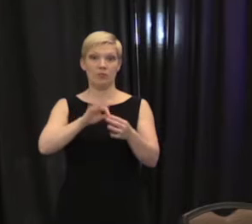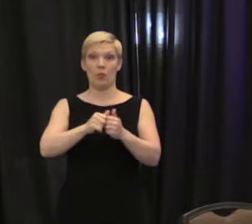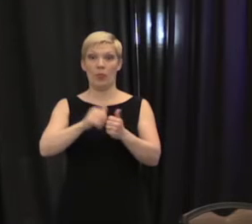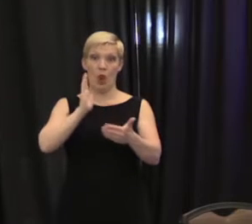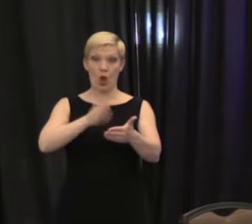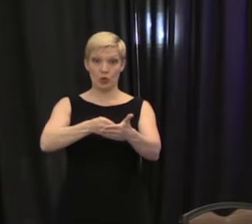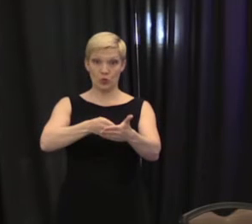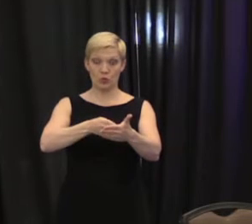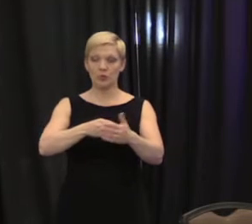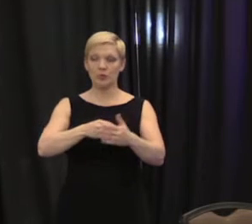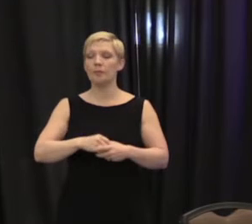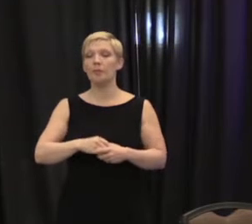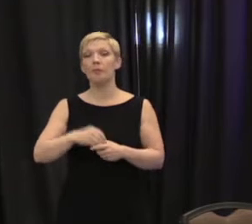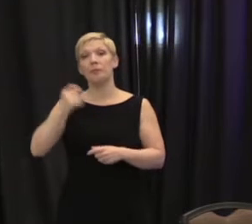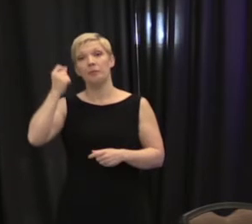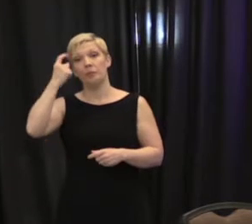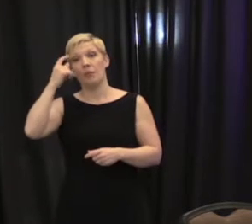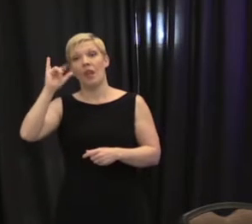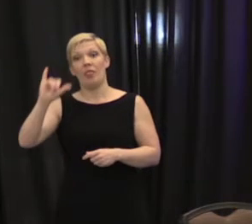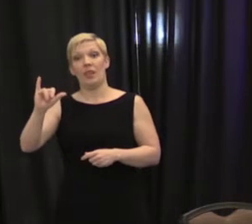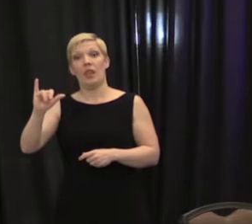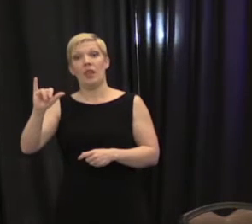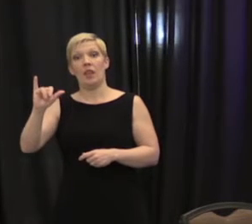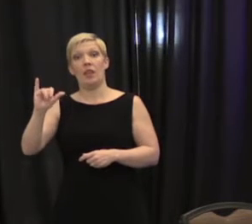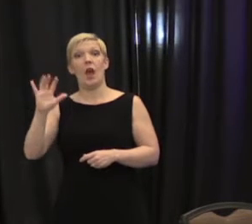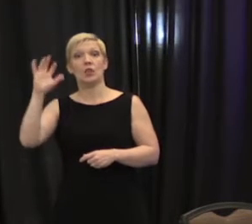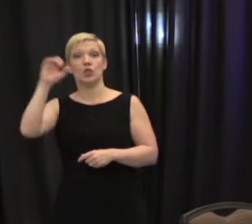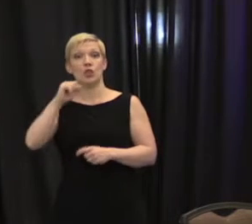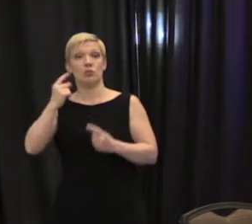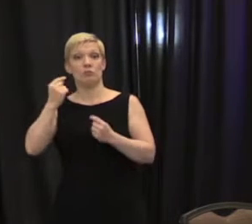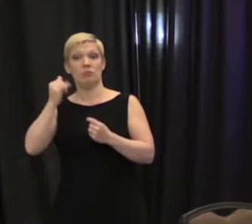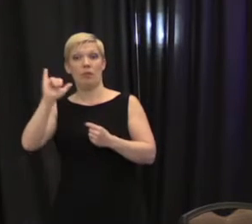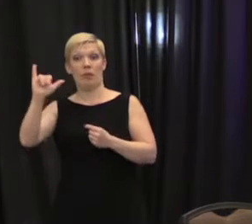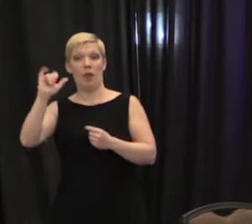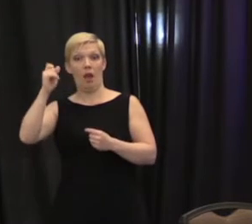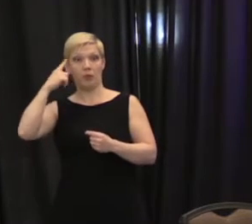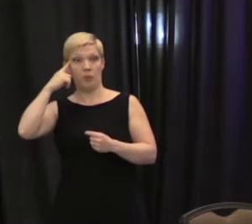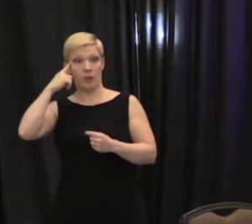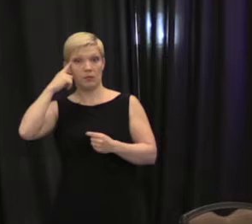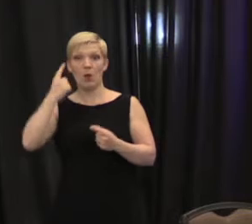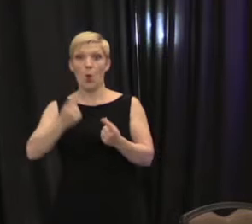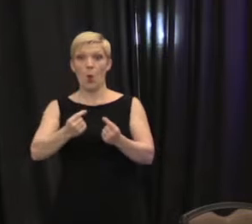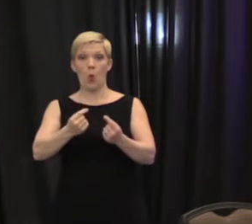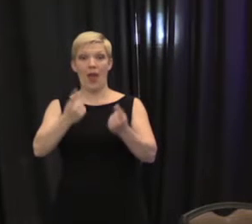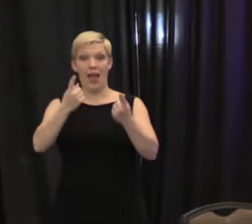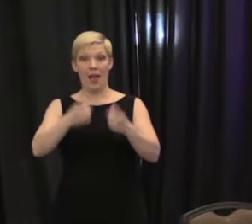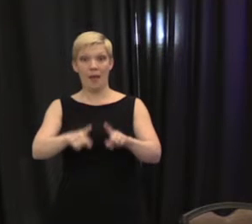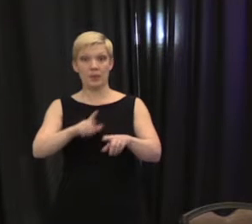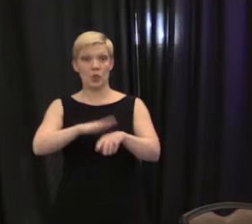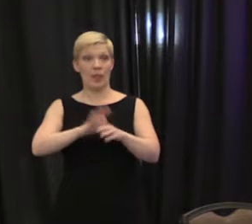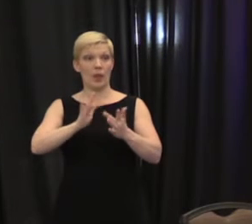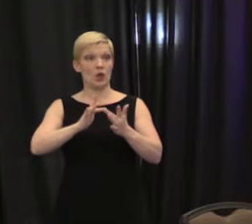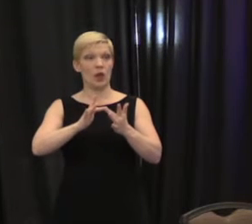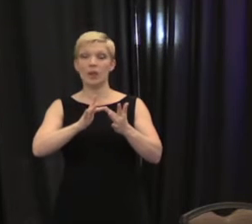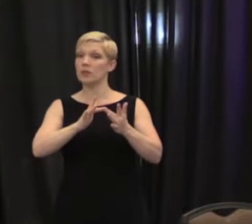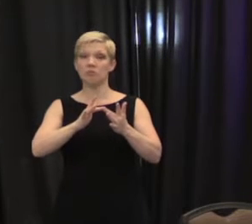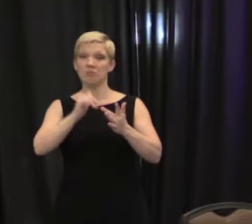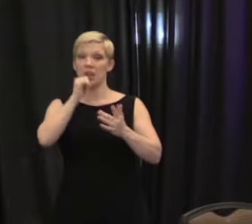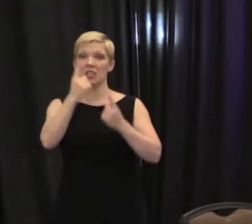of the government is that what happens on the internet is not speech.